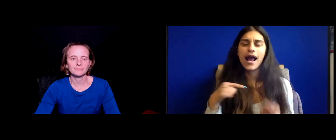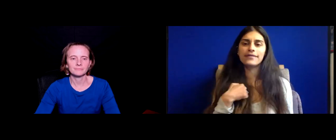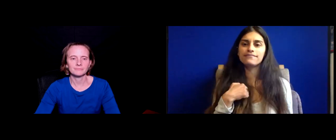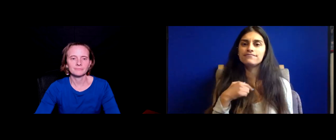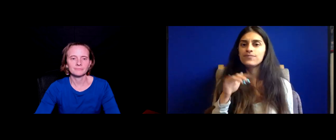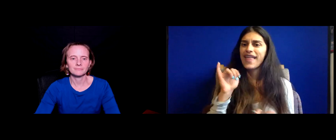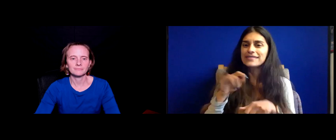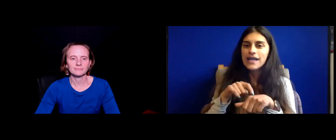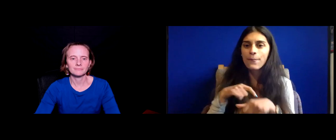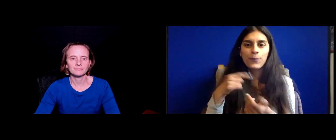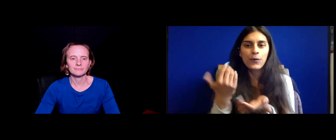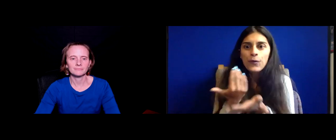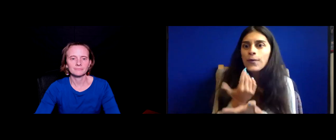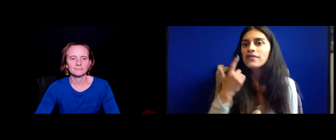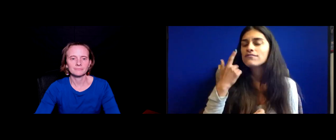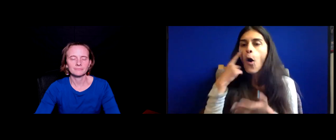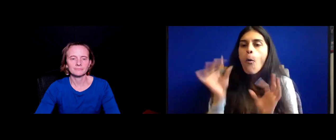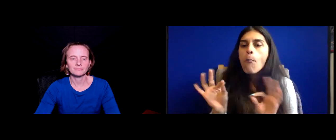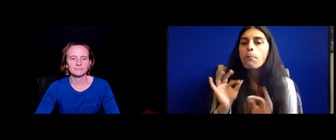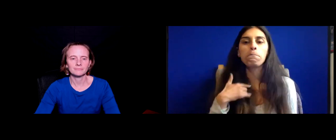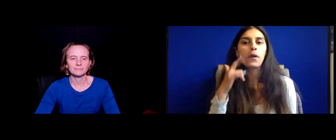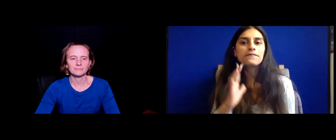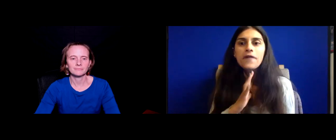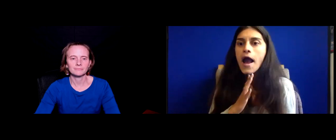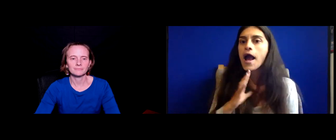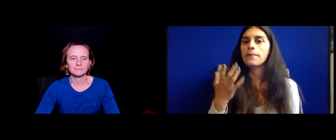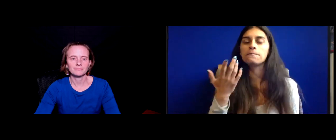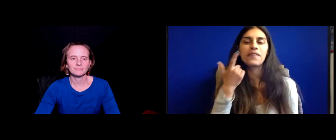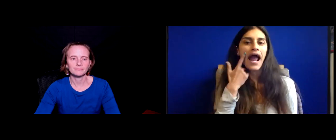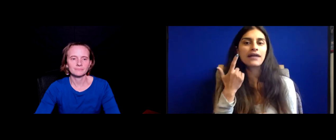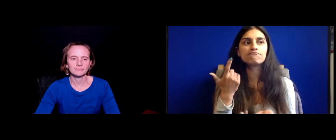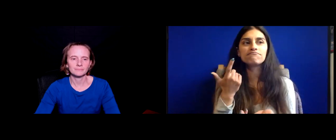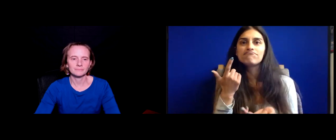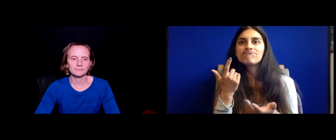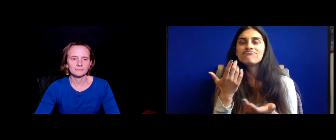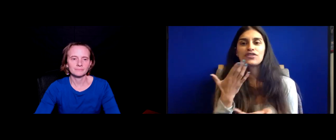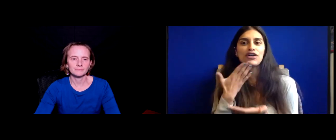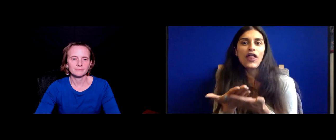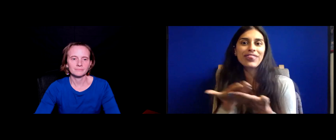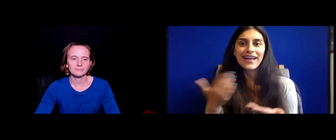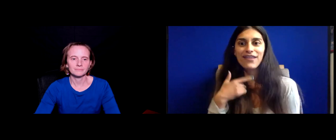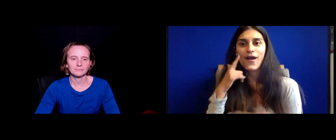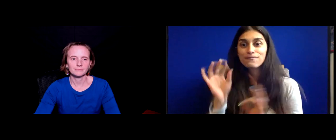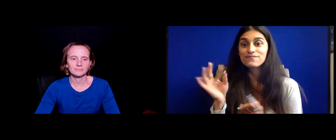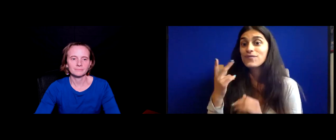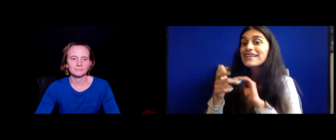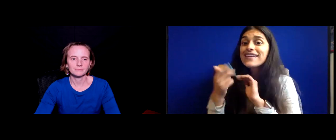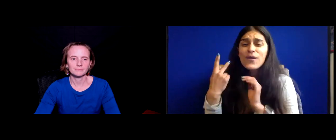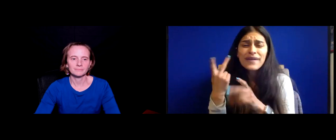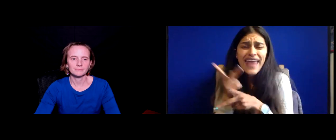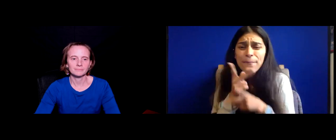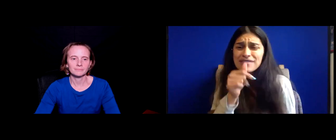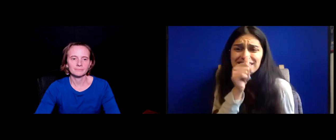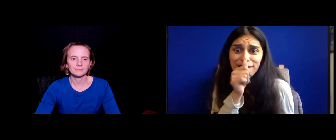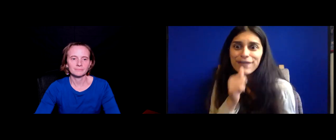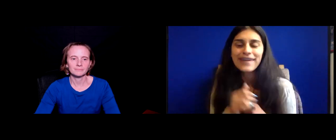person. And it happened to be a long-term relationship. In the beginning, I thought everything was fine and everything was normal.